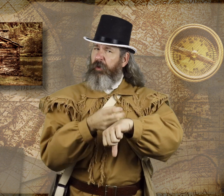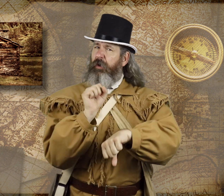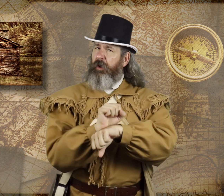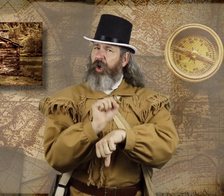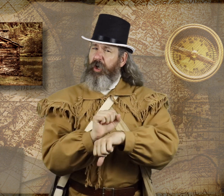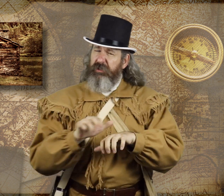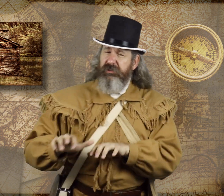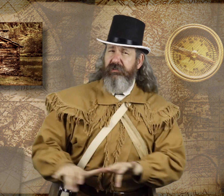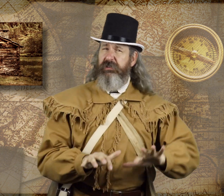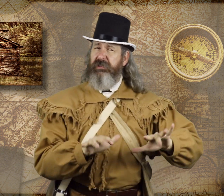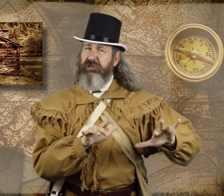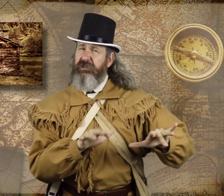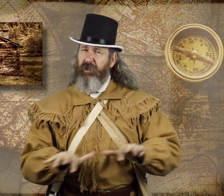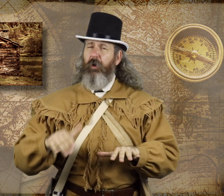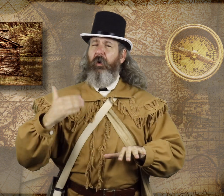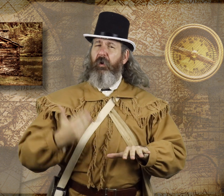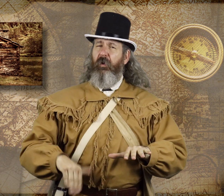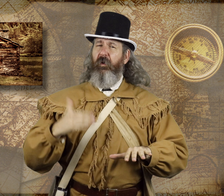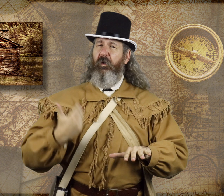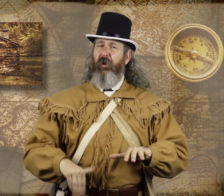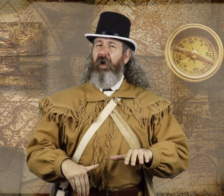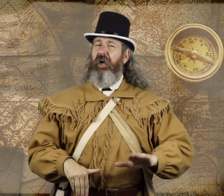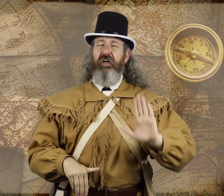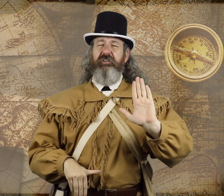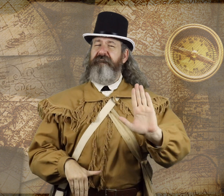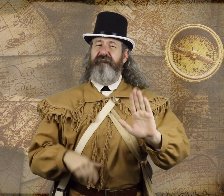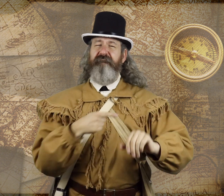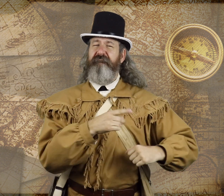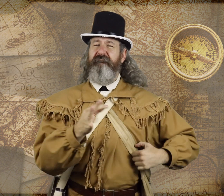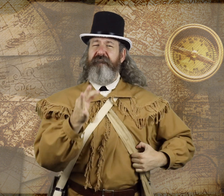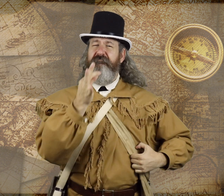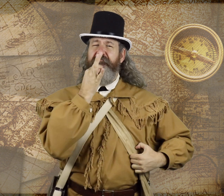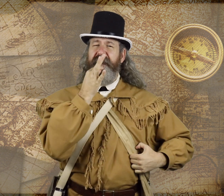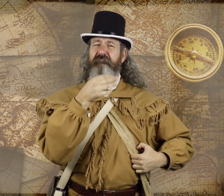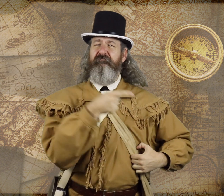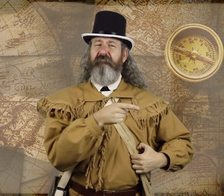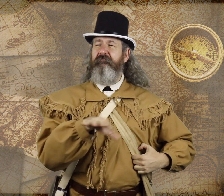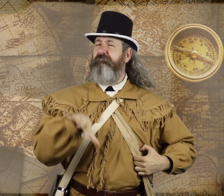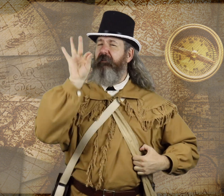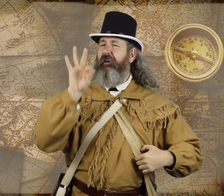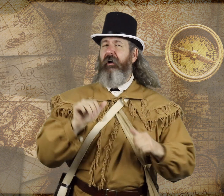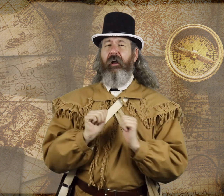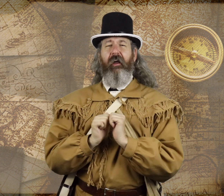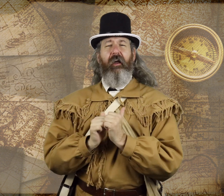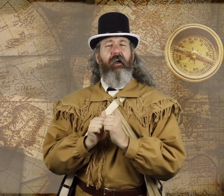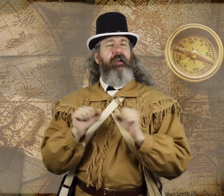Despite the hard work, everyone found ways to relax.